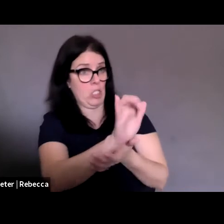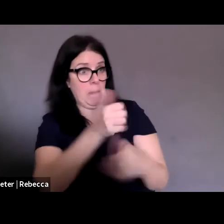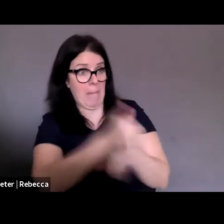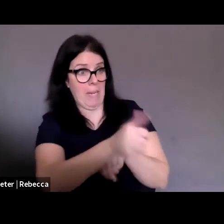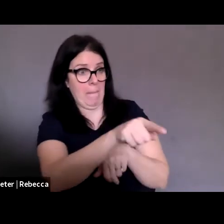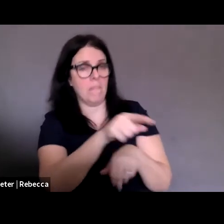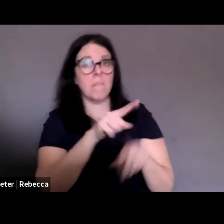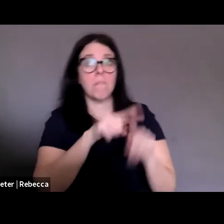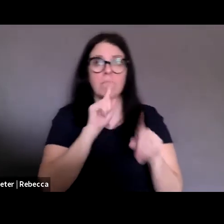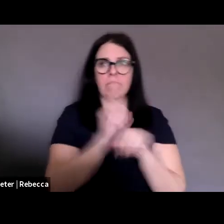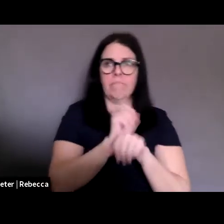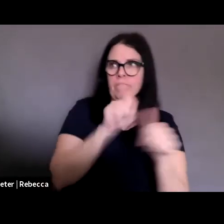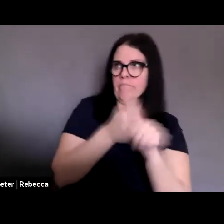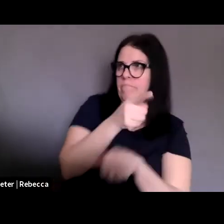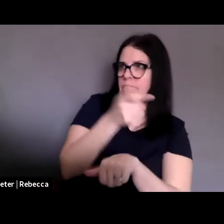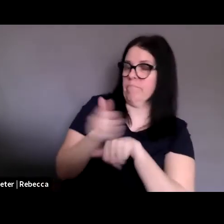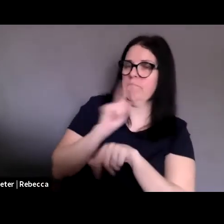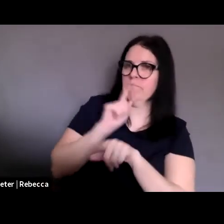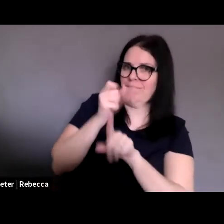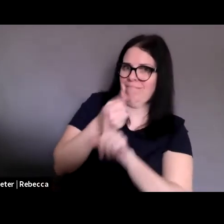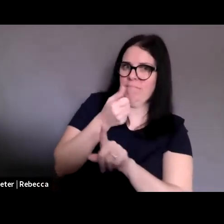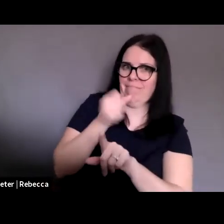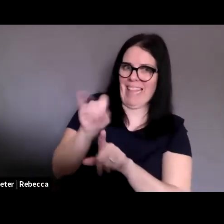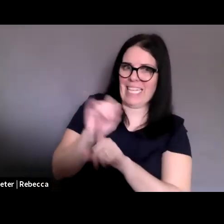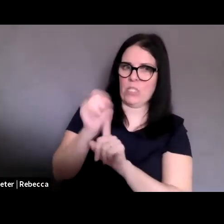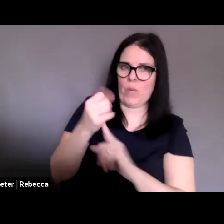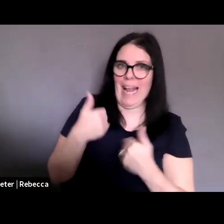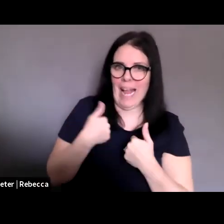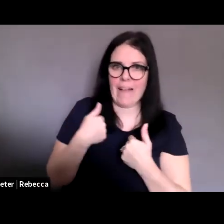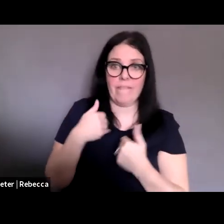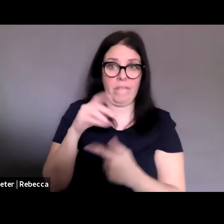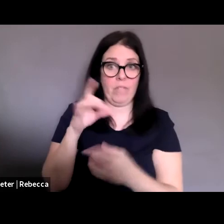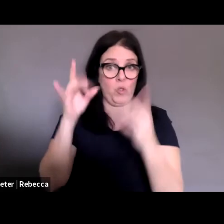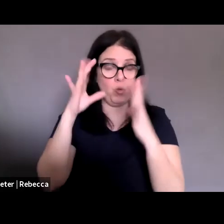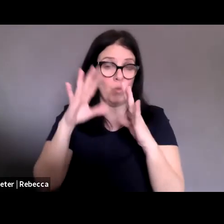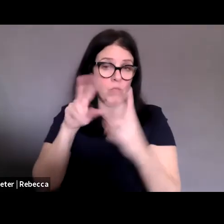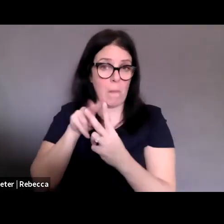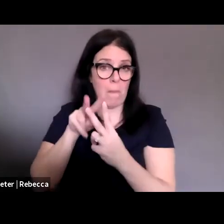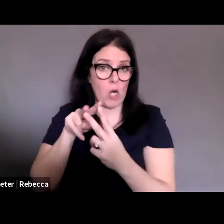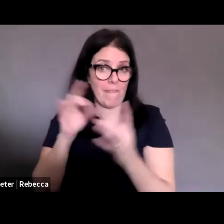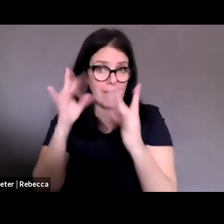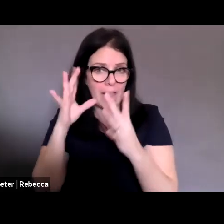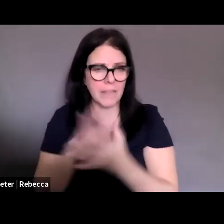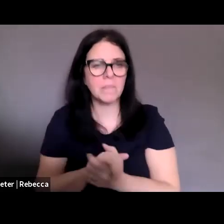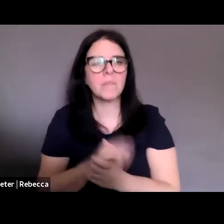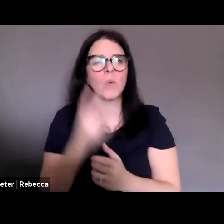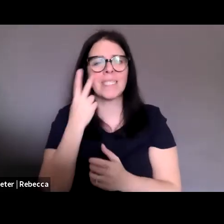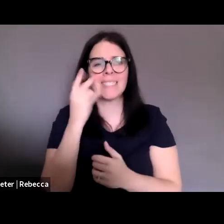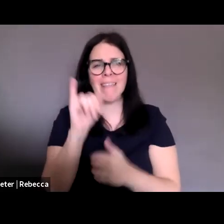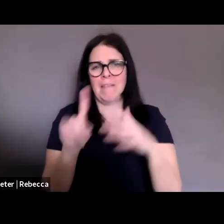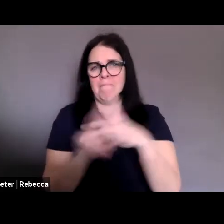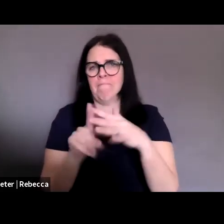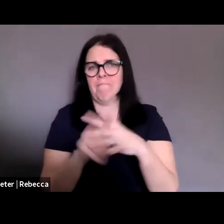So what we've seen in the province of Quebec is a growing popularity for